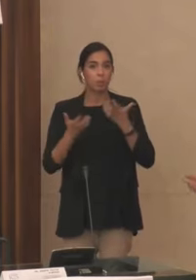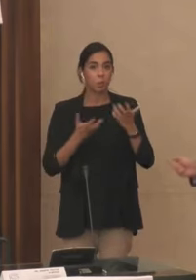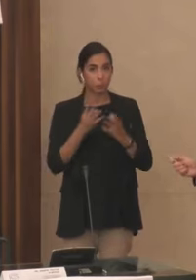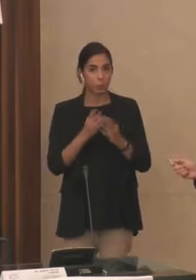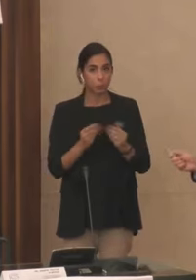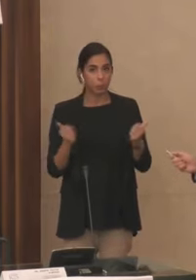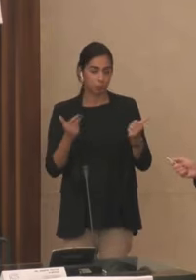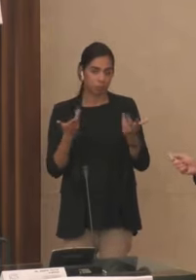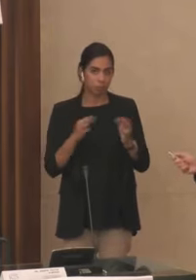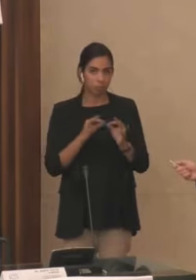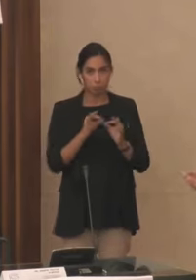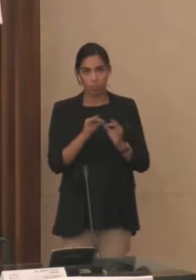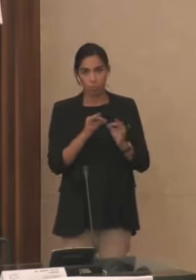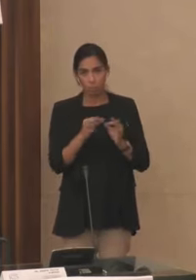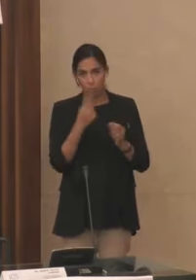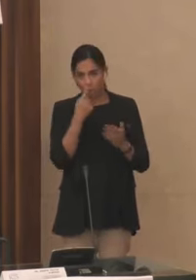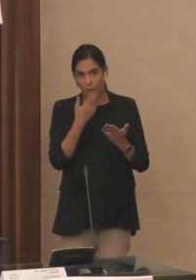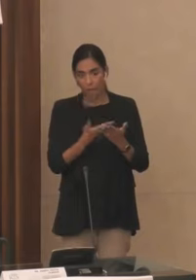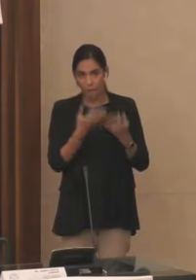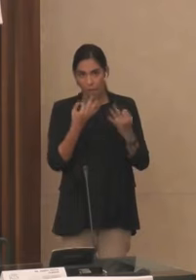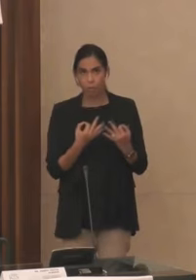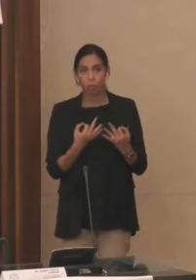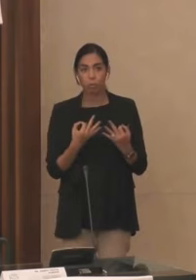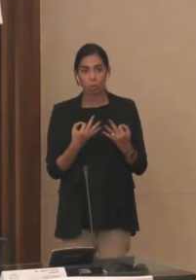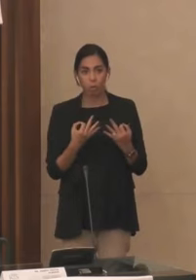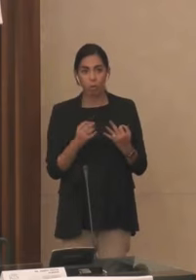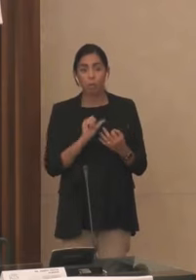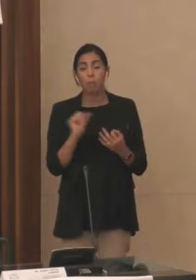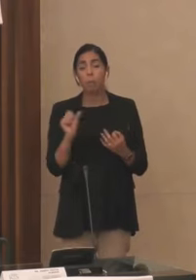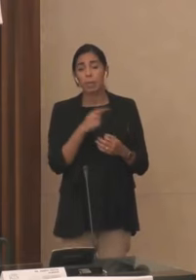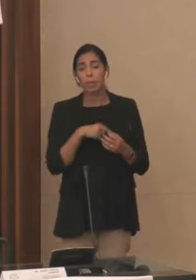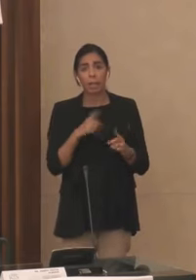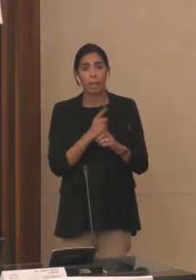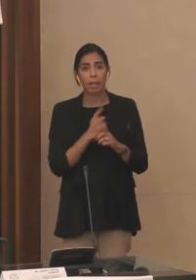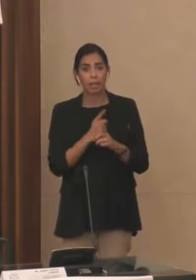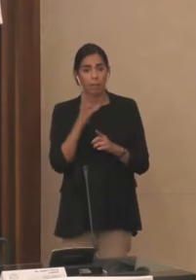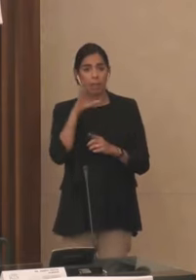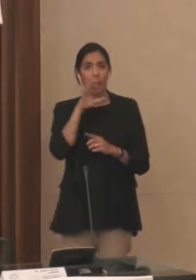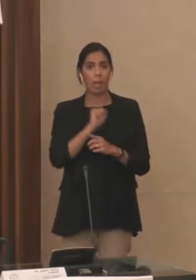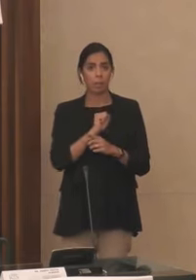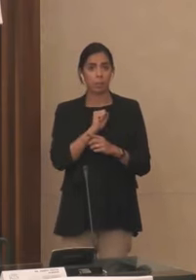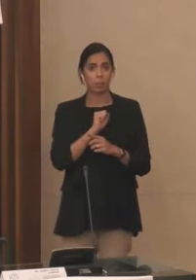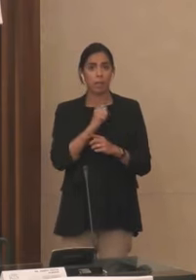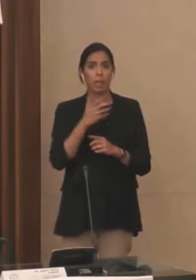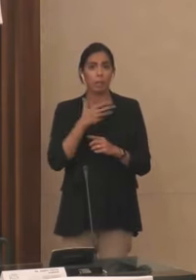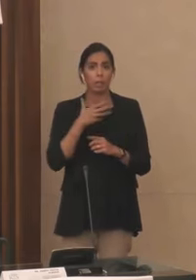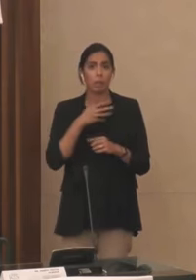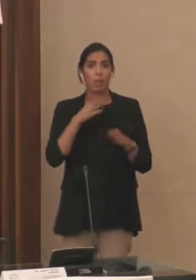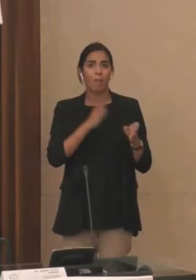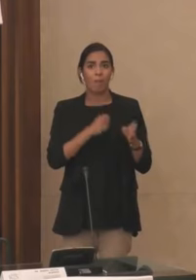understand that there is different phases. In the second phase,